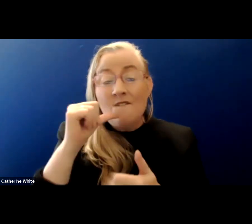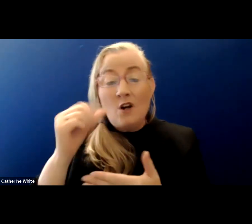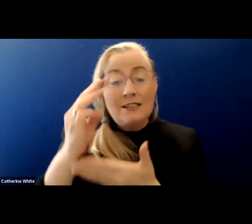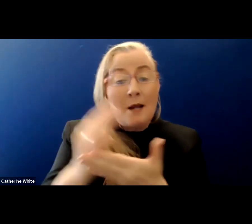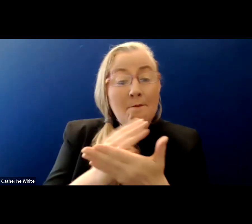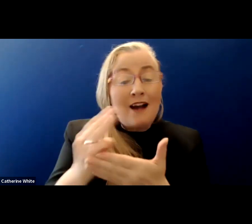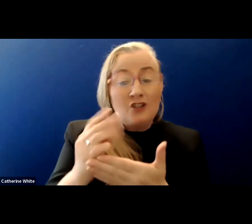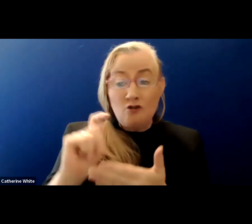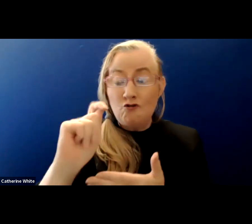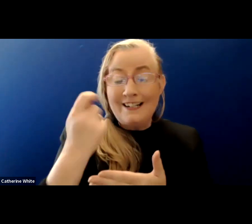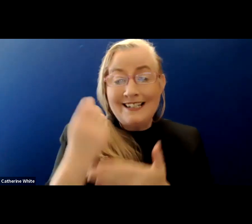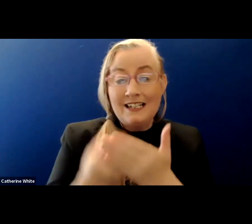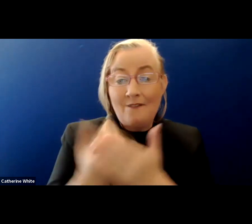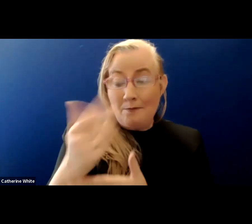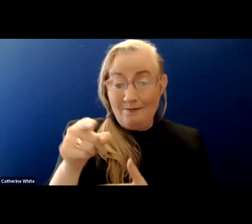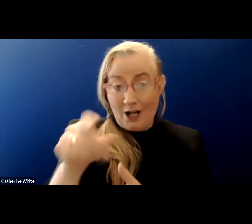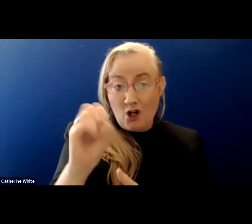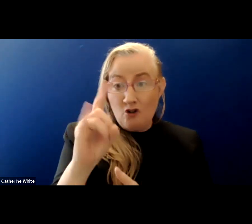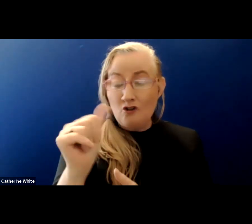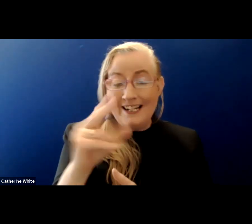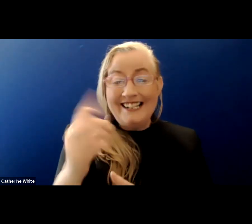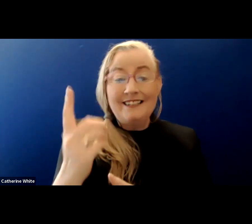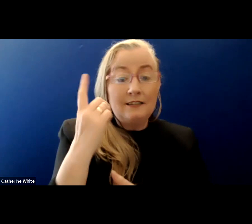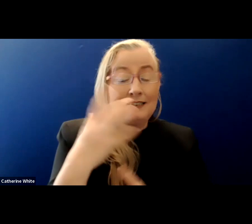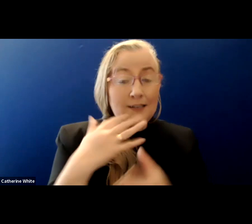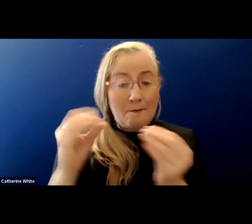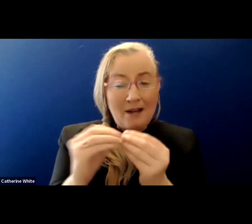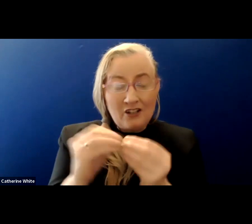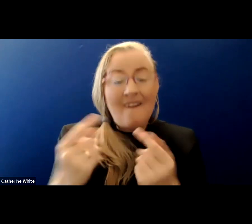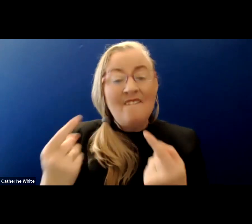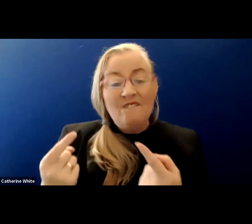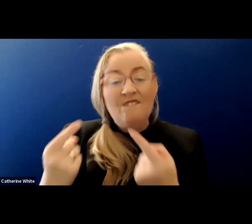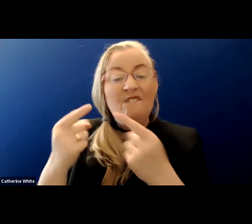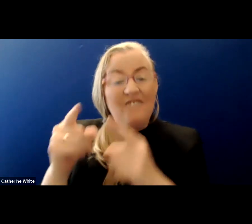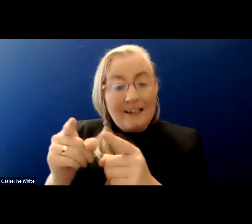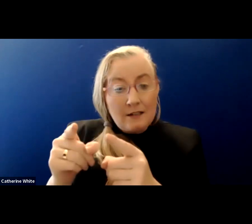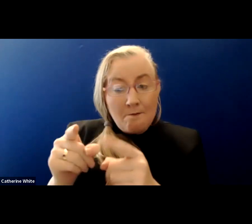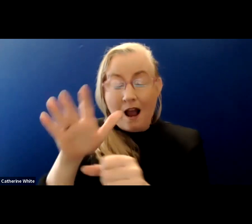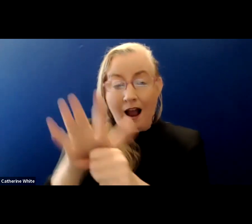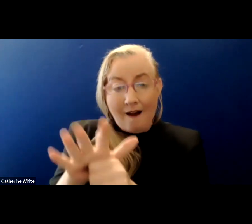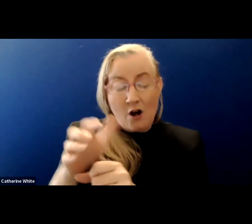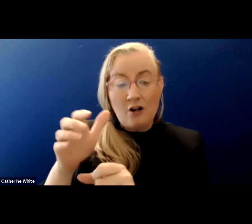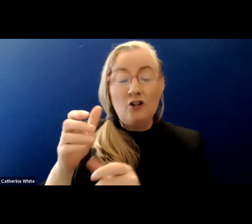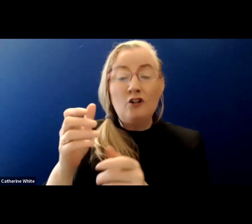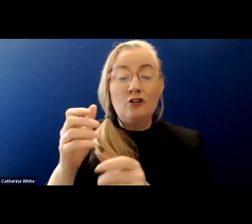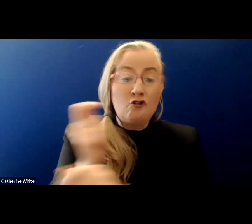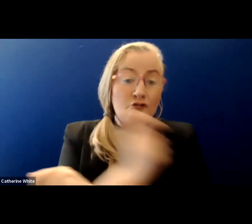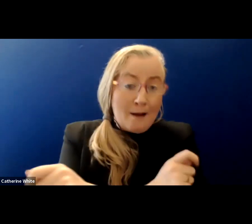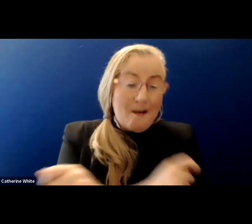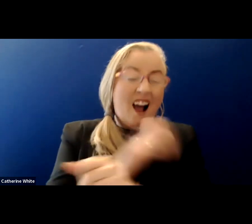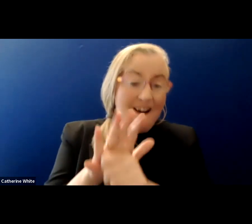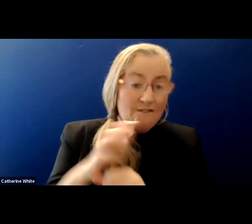recent developments that Shane mentioned, namely victims of the crime of aggression. And I would like to